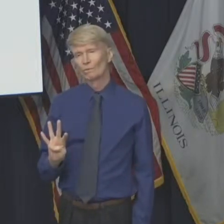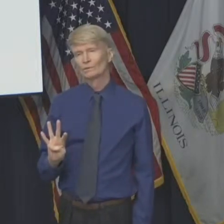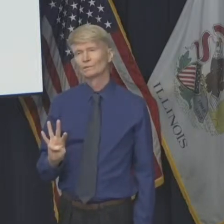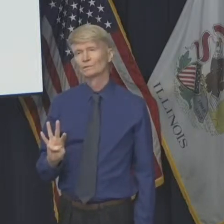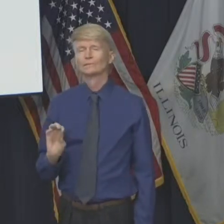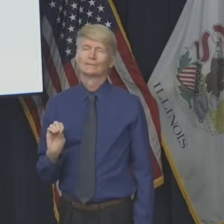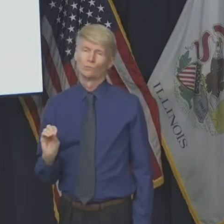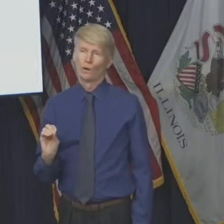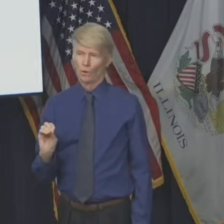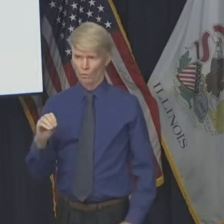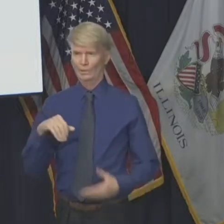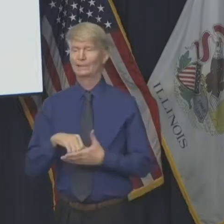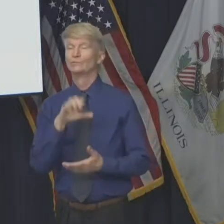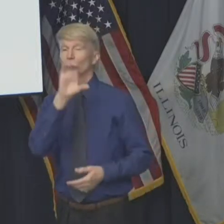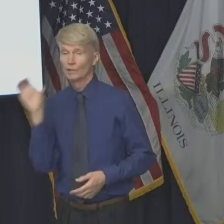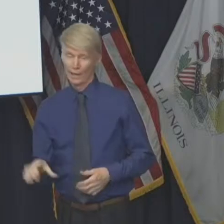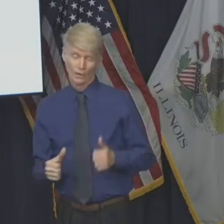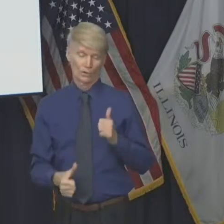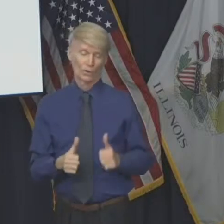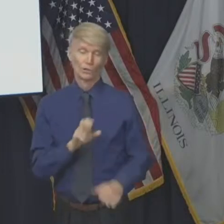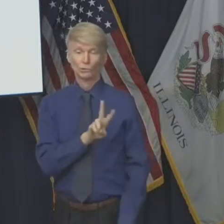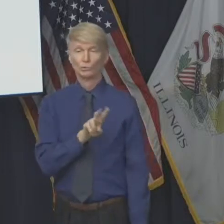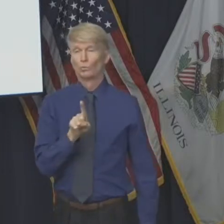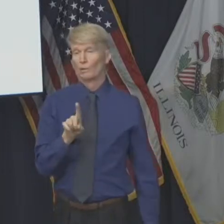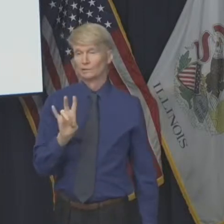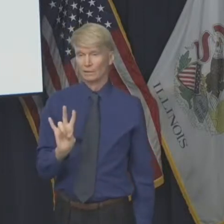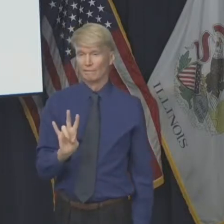312-814-6440 in Chicago or